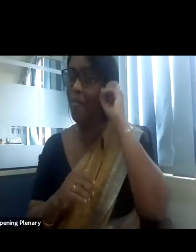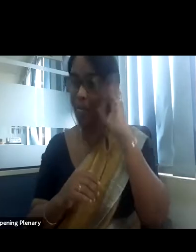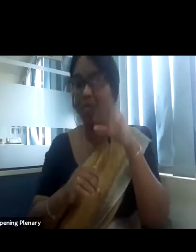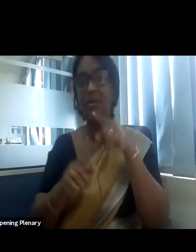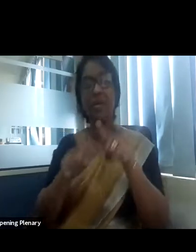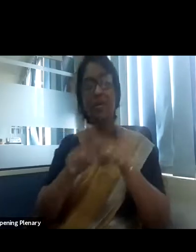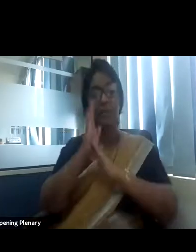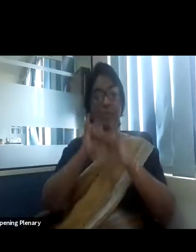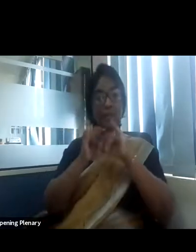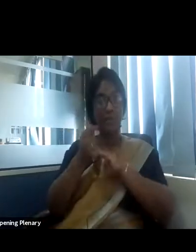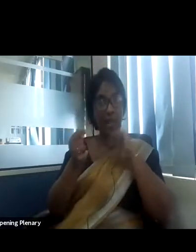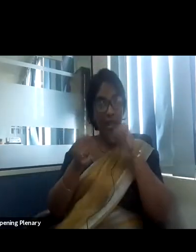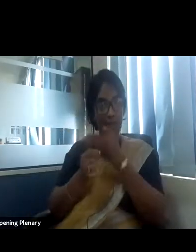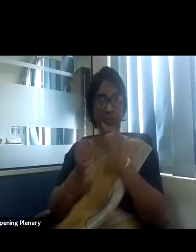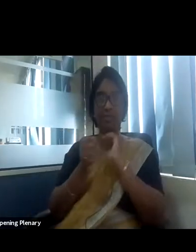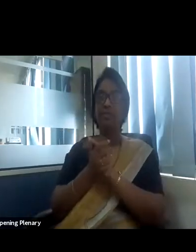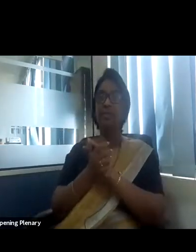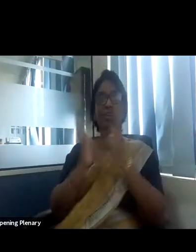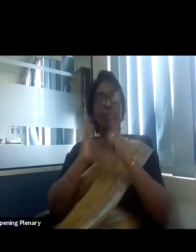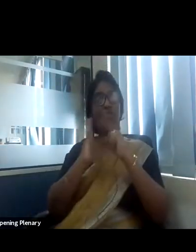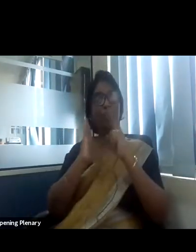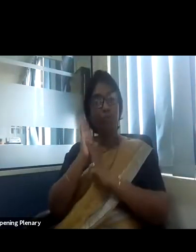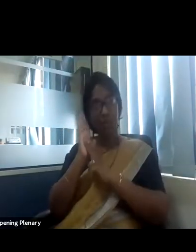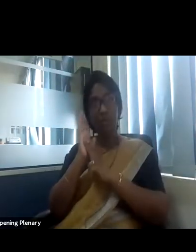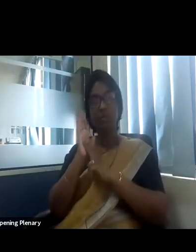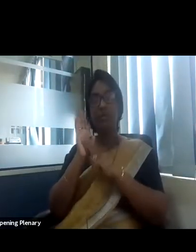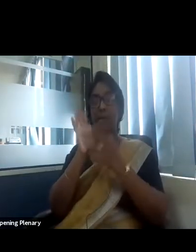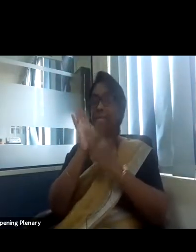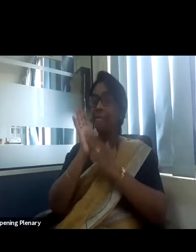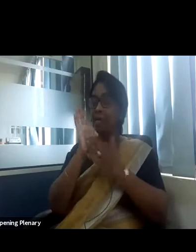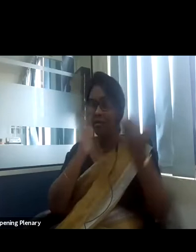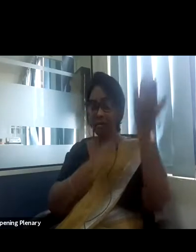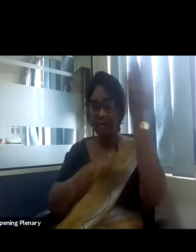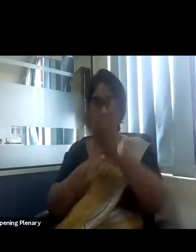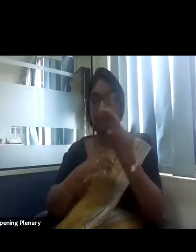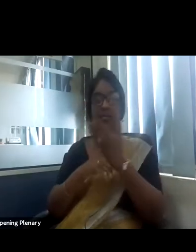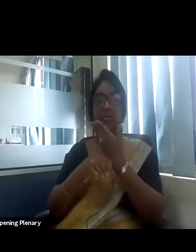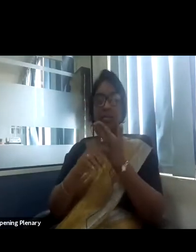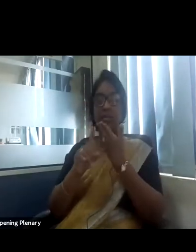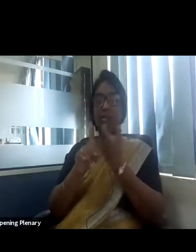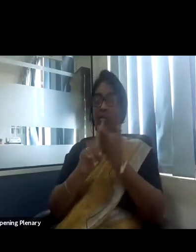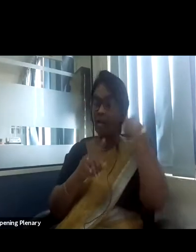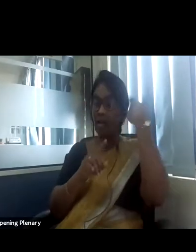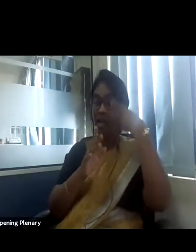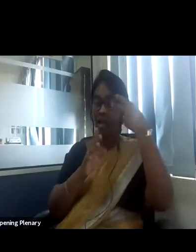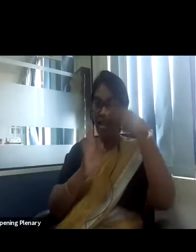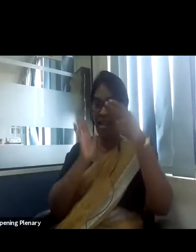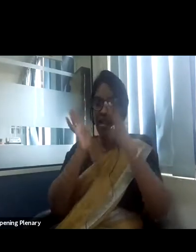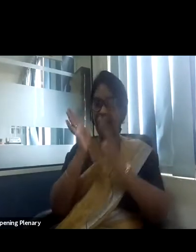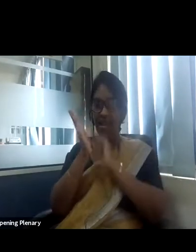at UN and UNGC, Ms. Hannah Singer, Robert Jocam. Thank you for joining us. You